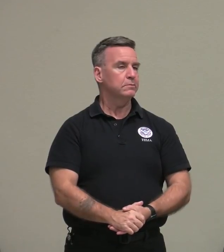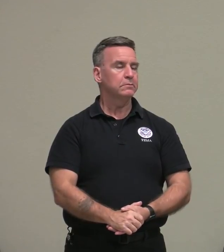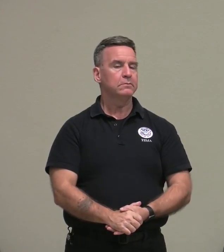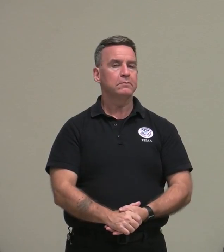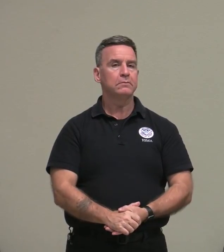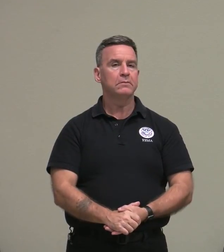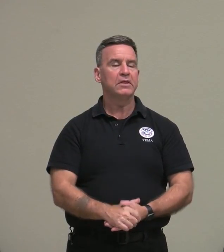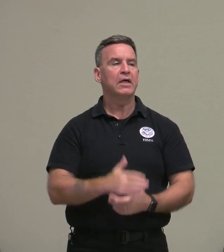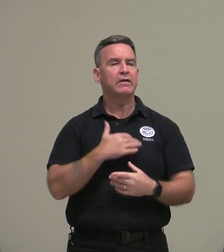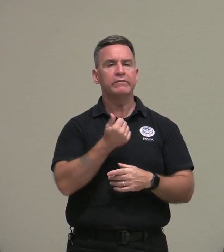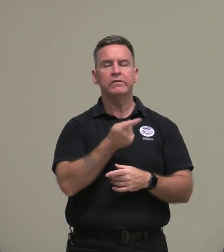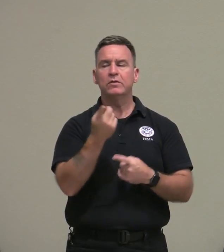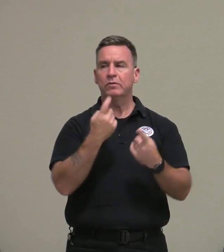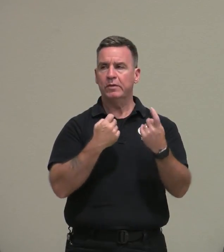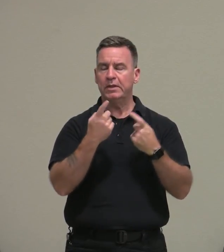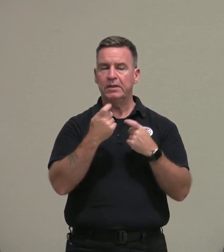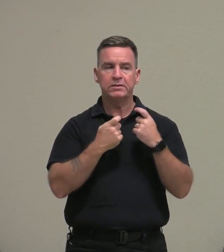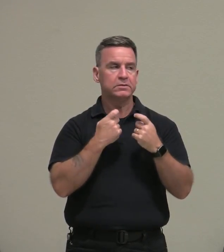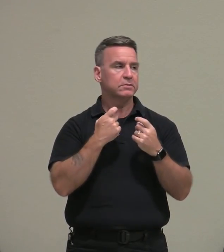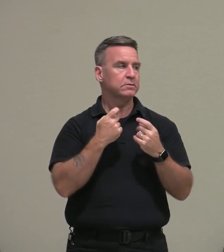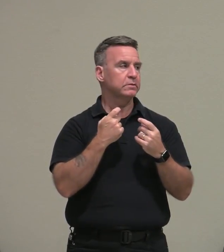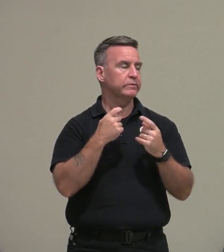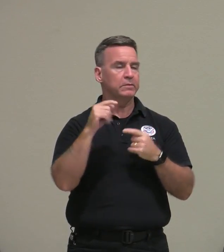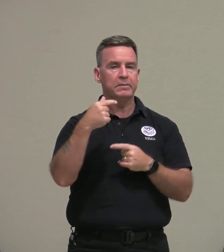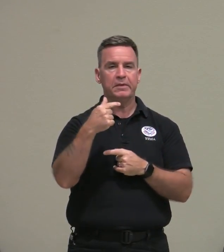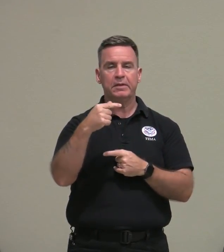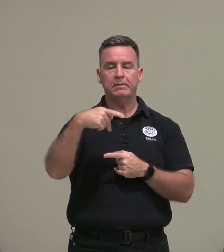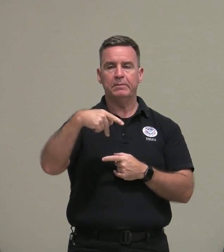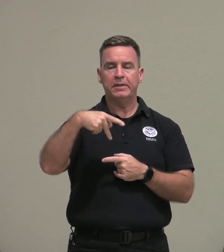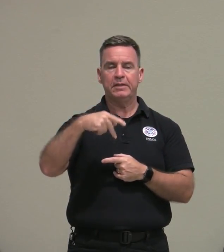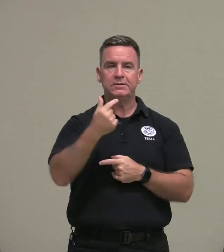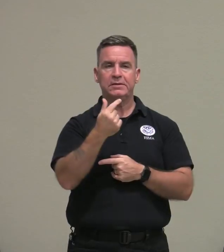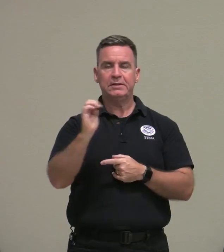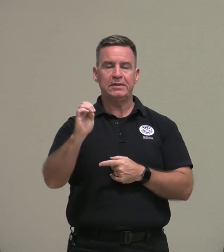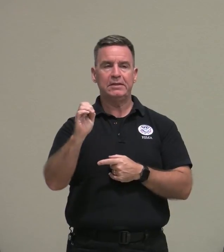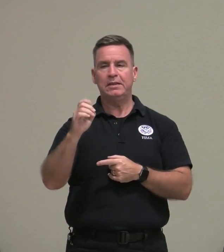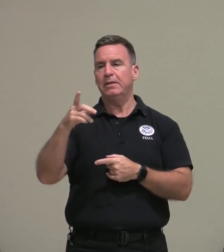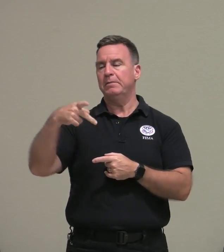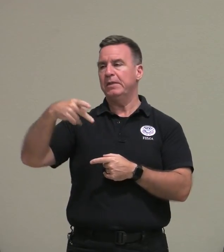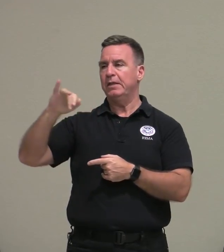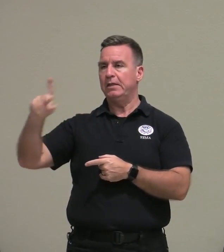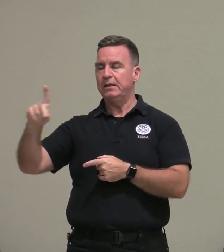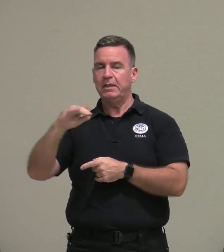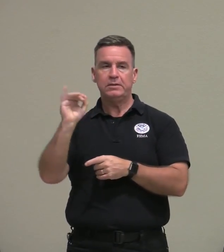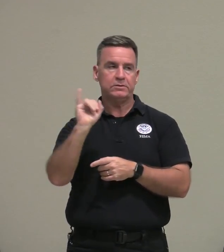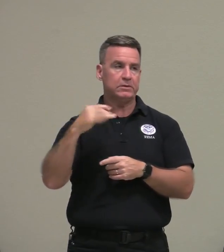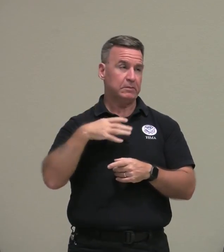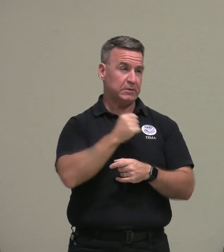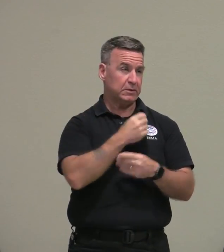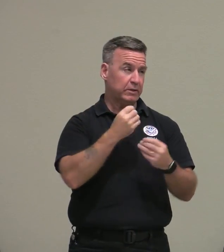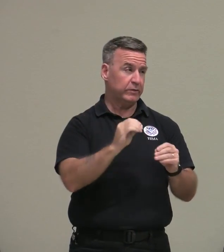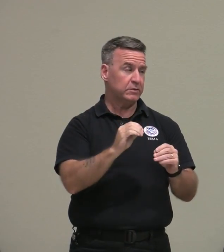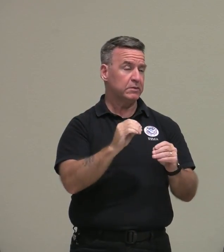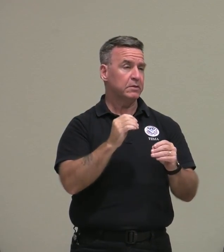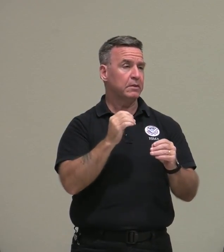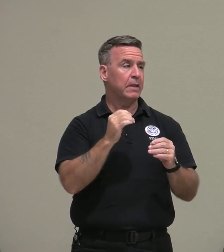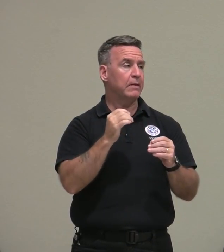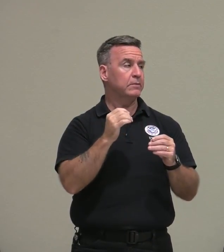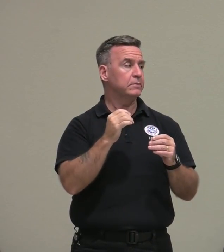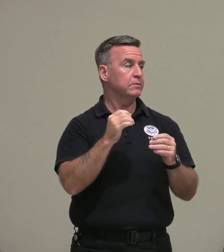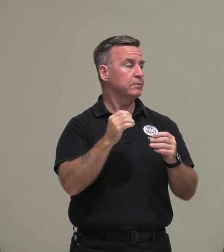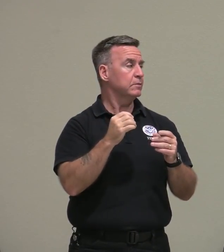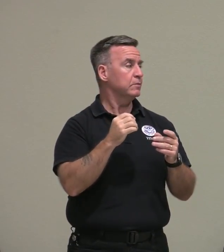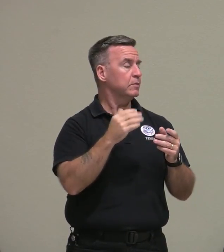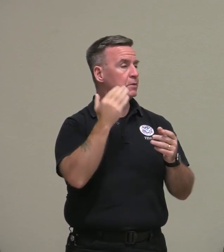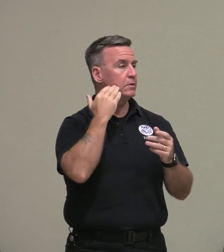We received a number of questions for PG&E, Paradise Irrigation District, and the Insurance Commissioner's Office. So what we